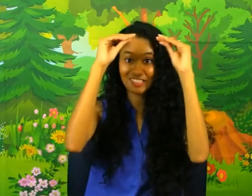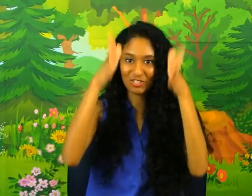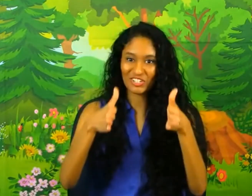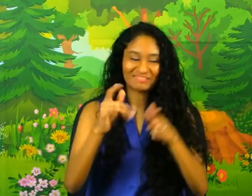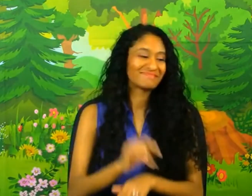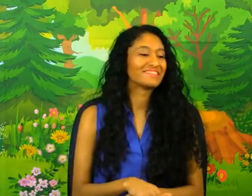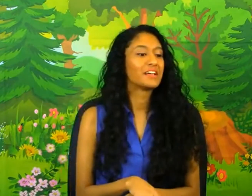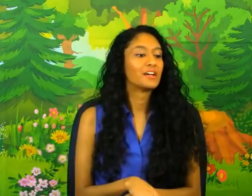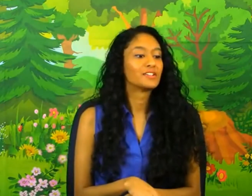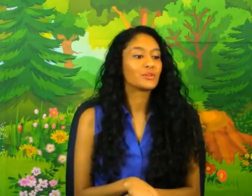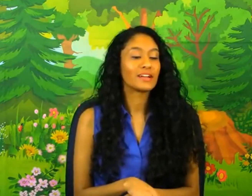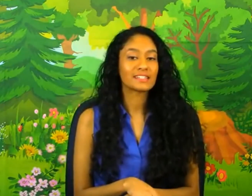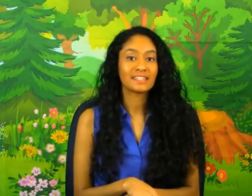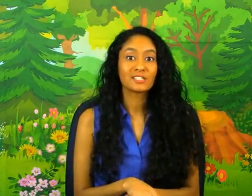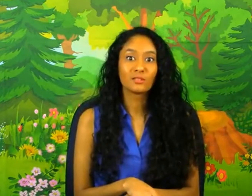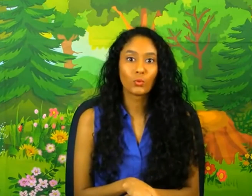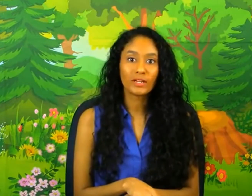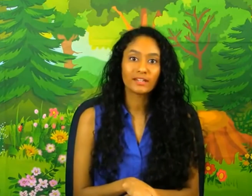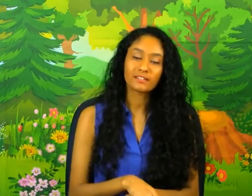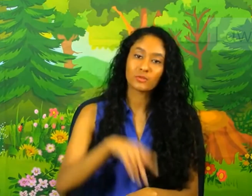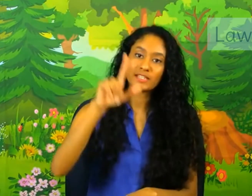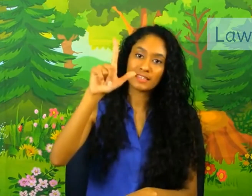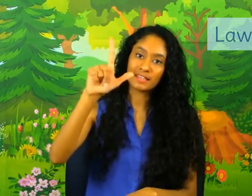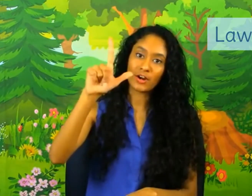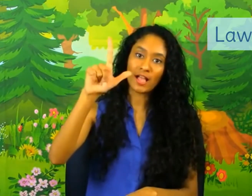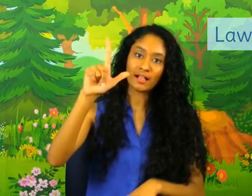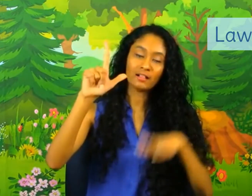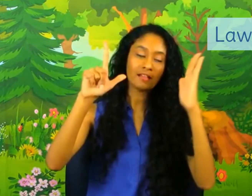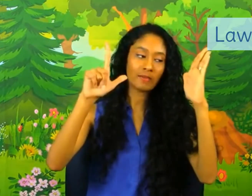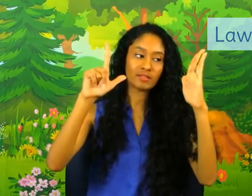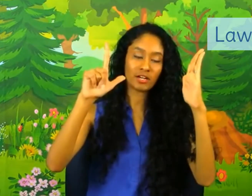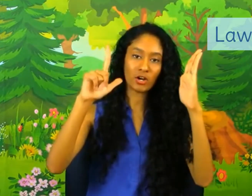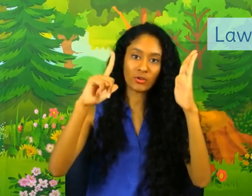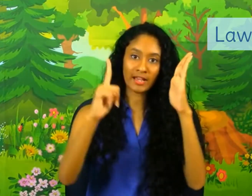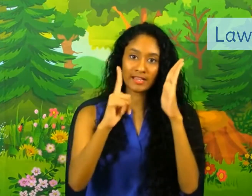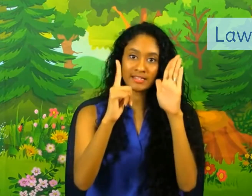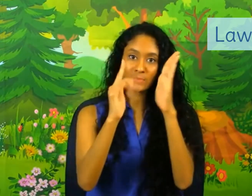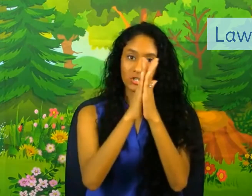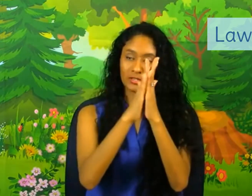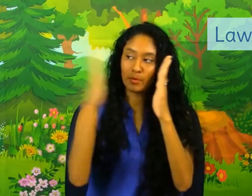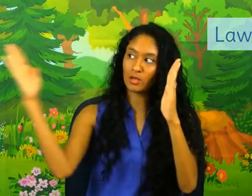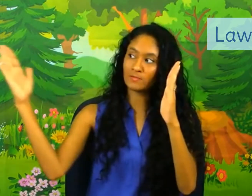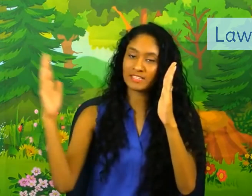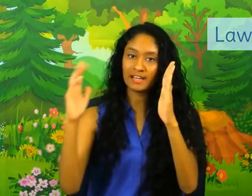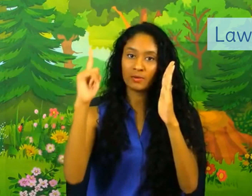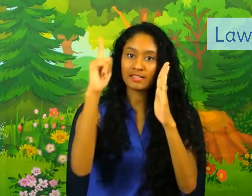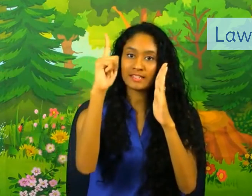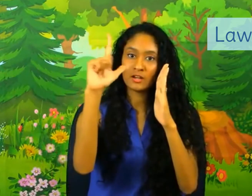teacher. So our next sign is lawyer. So we take the letter L and then we take our other hand and we turn the palm sideways. We're going to